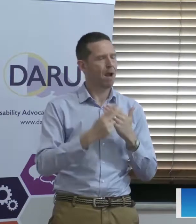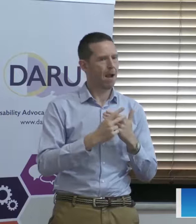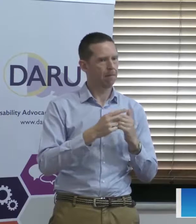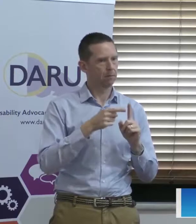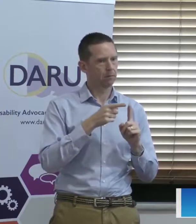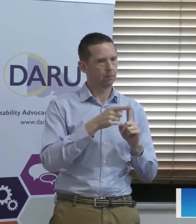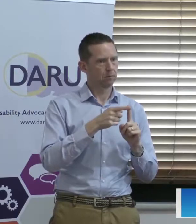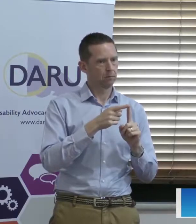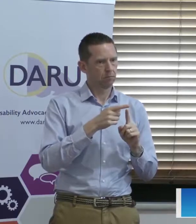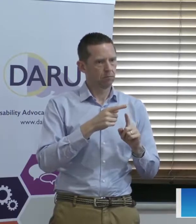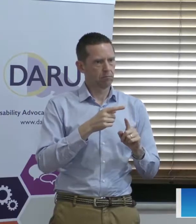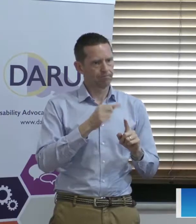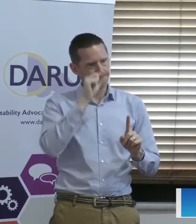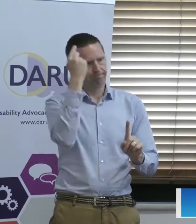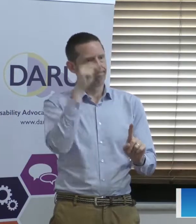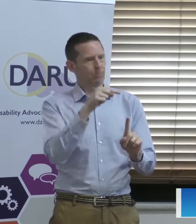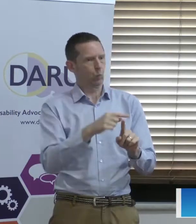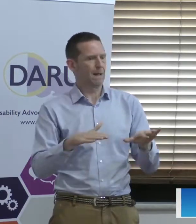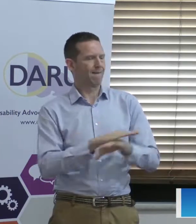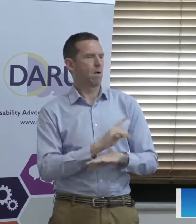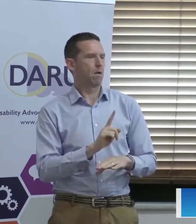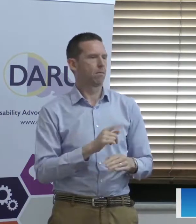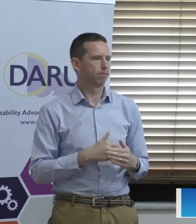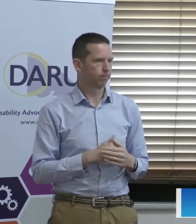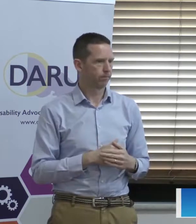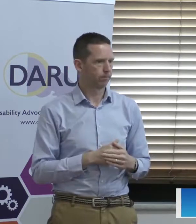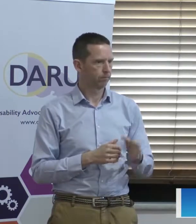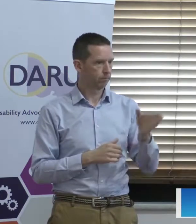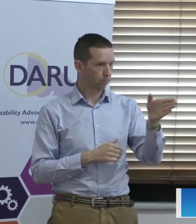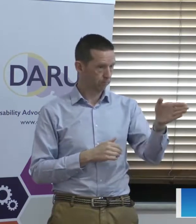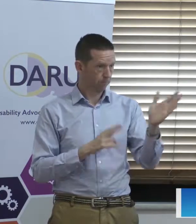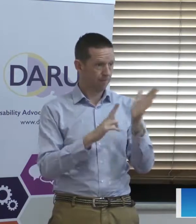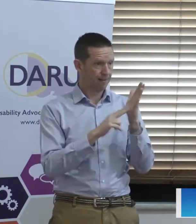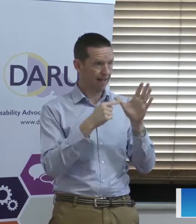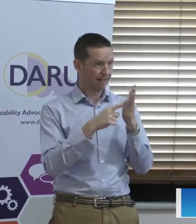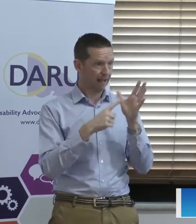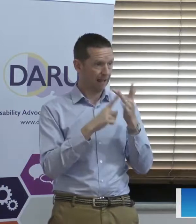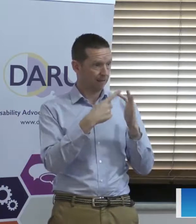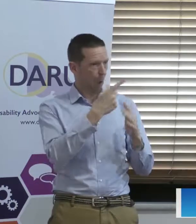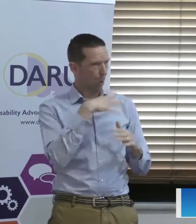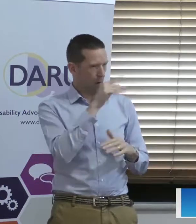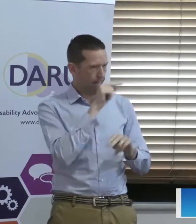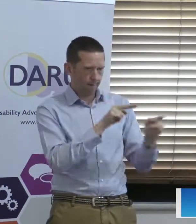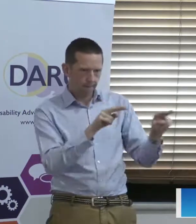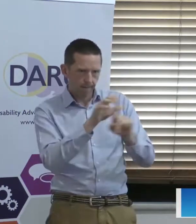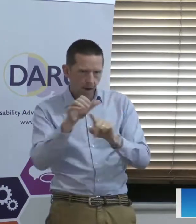or intended to cover. So. What about identifying students more easily, more